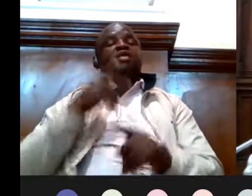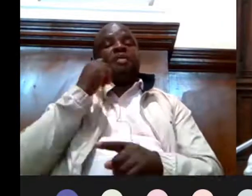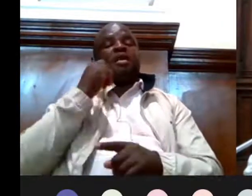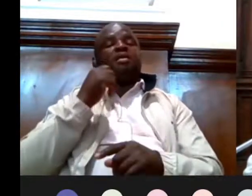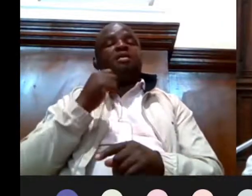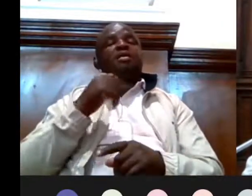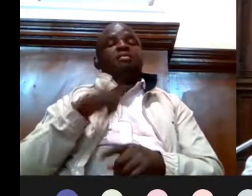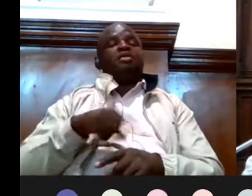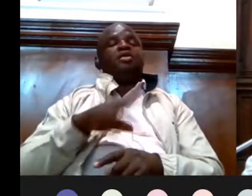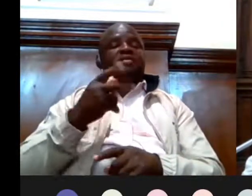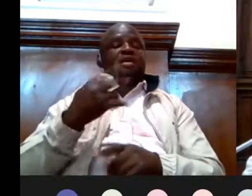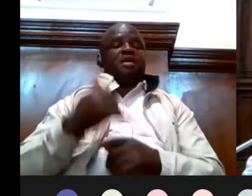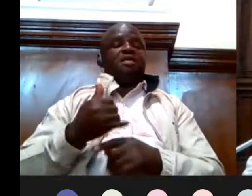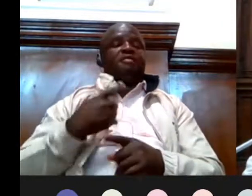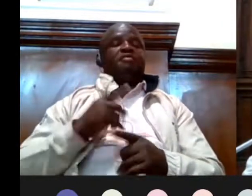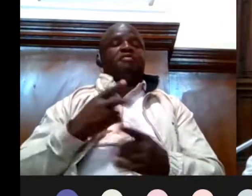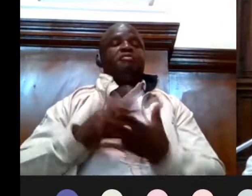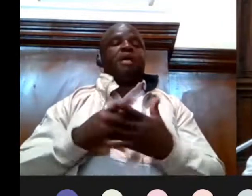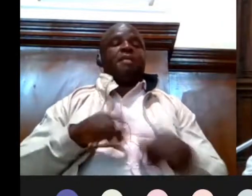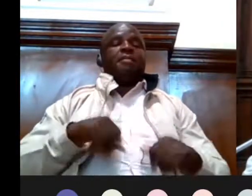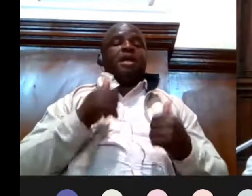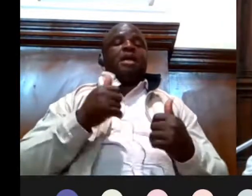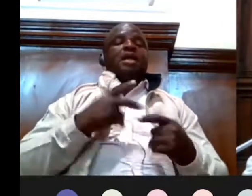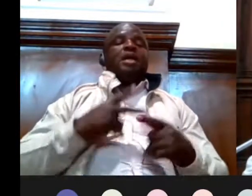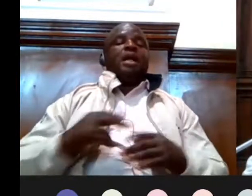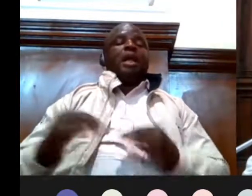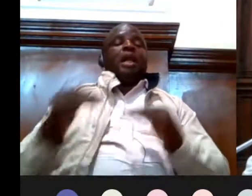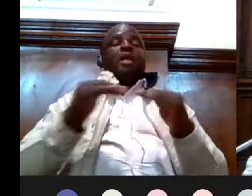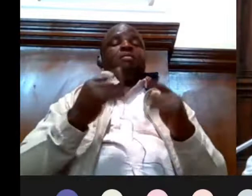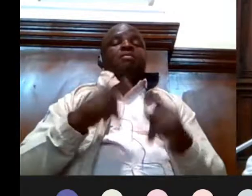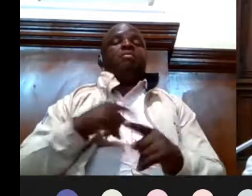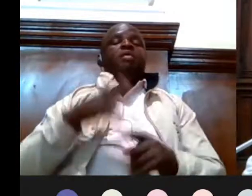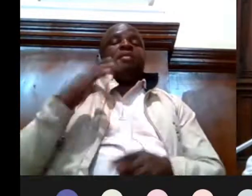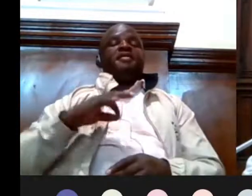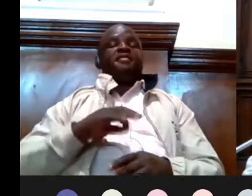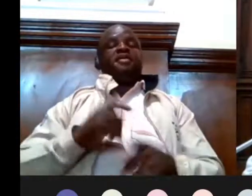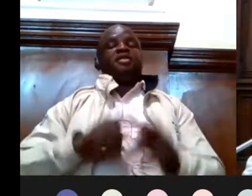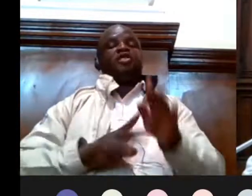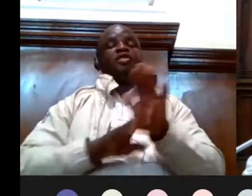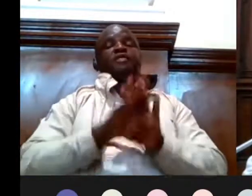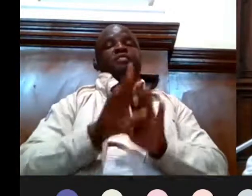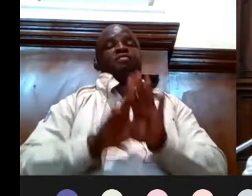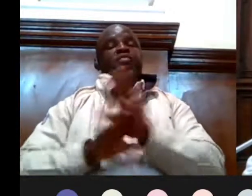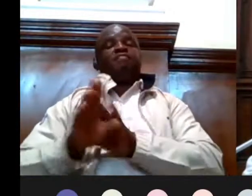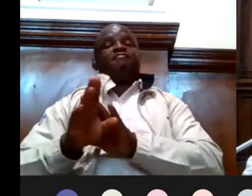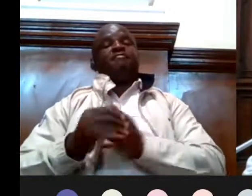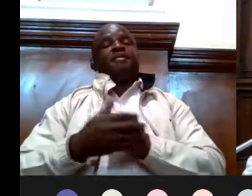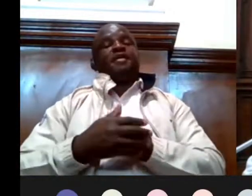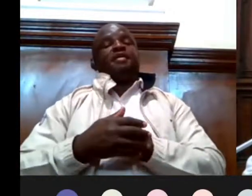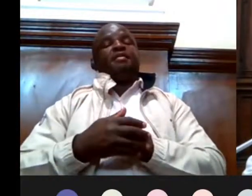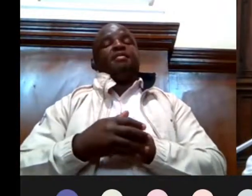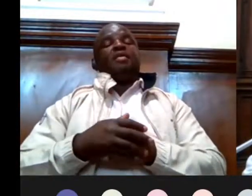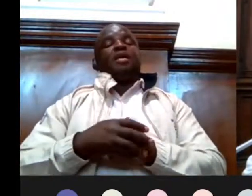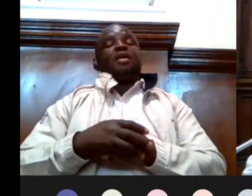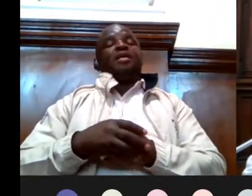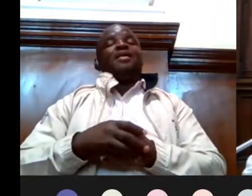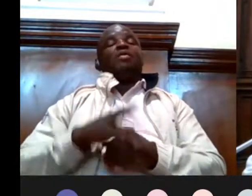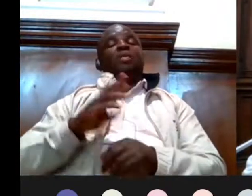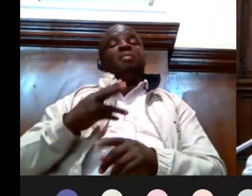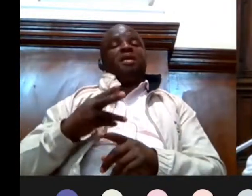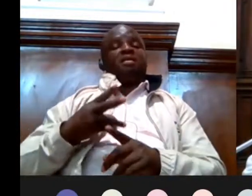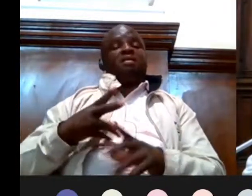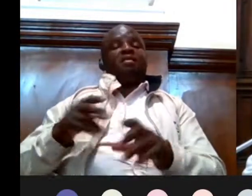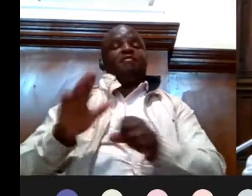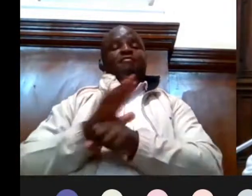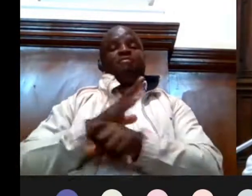our country to live as equal beneficiaries of development. It is only through women's full and